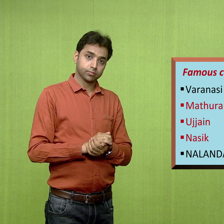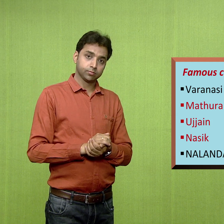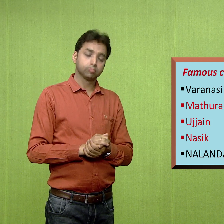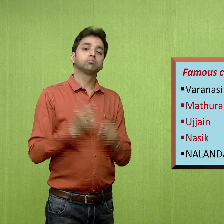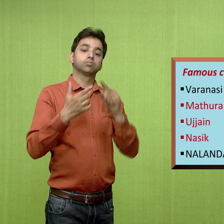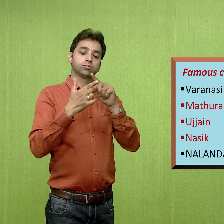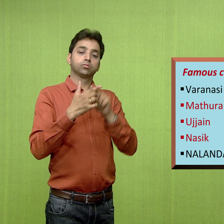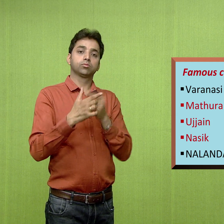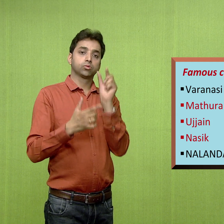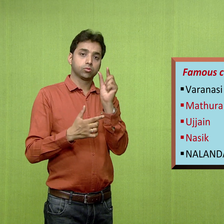Ujjain,